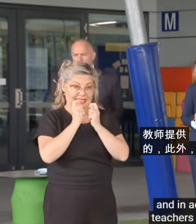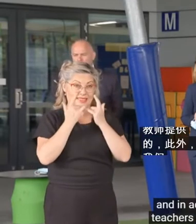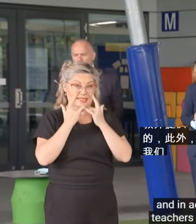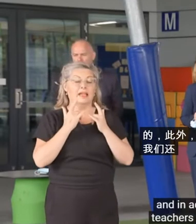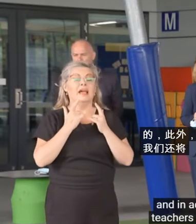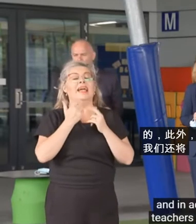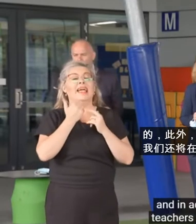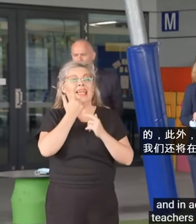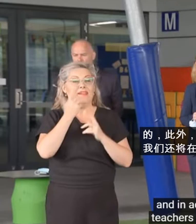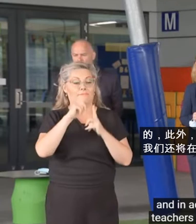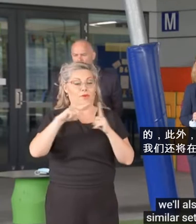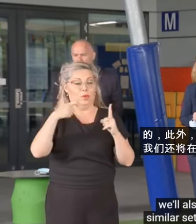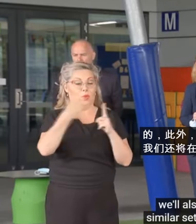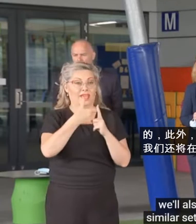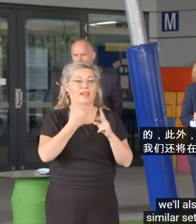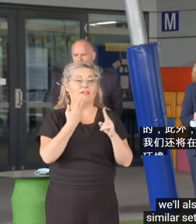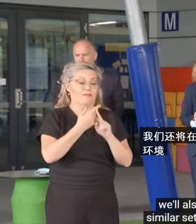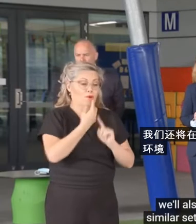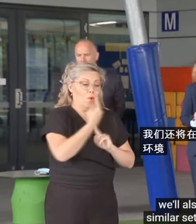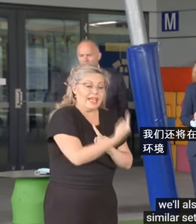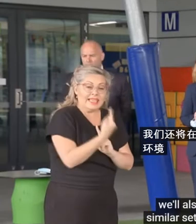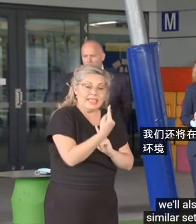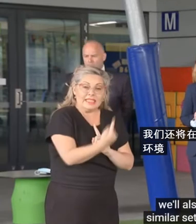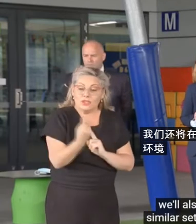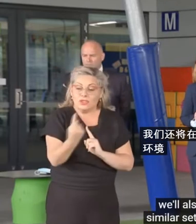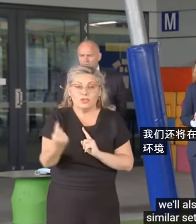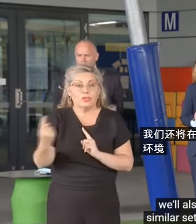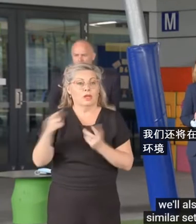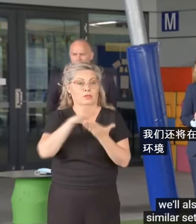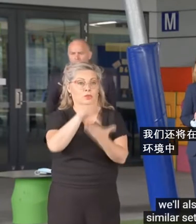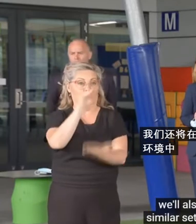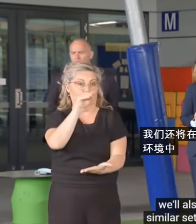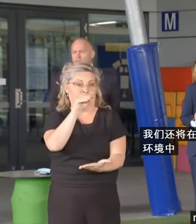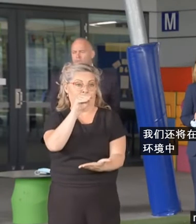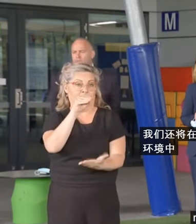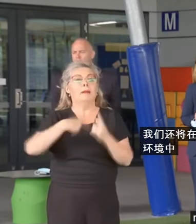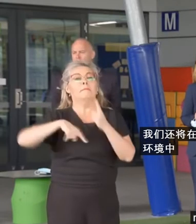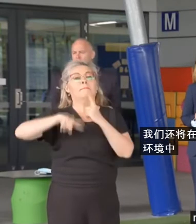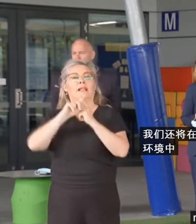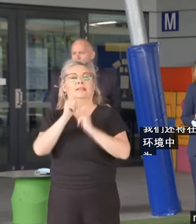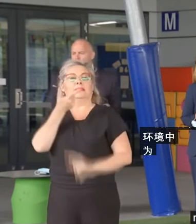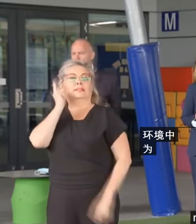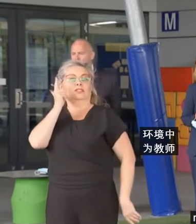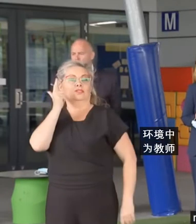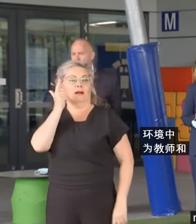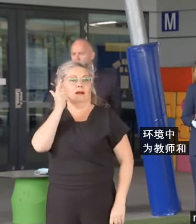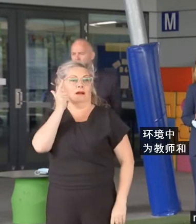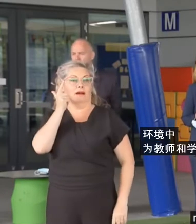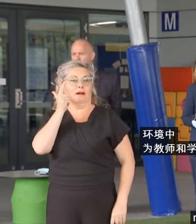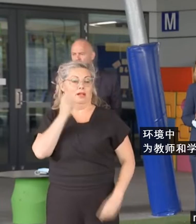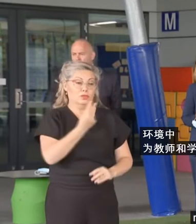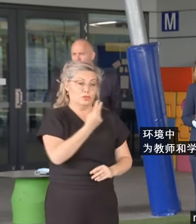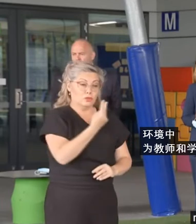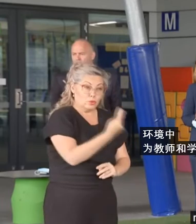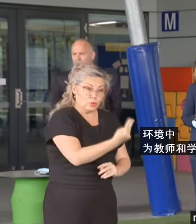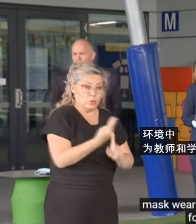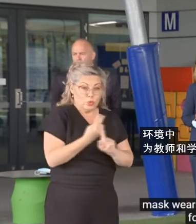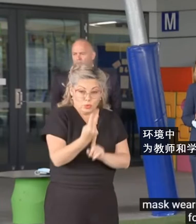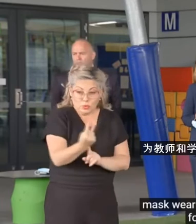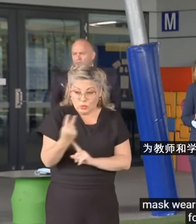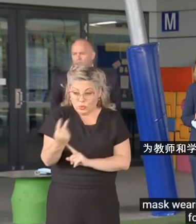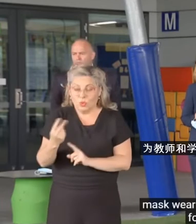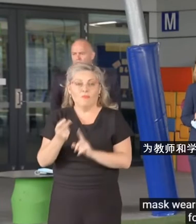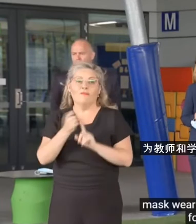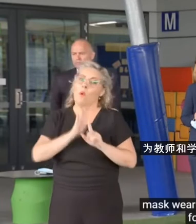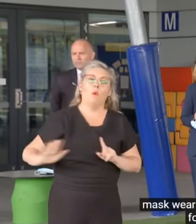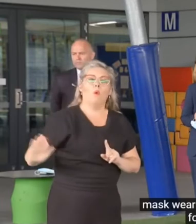addition, we'll also be providing in similar settings to last year in relation to mask wearing for teachers and